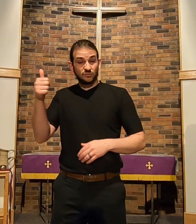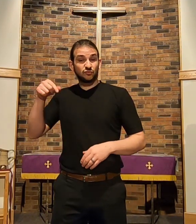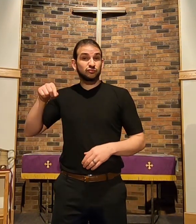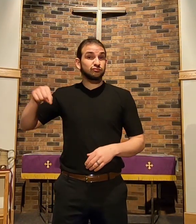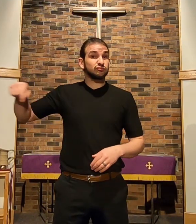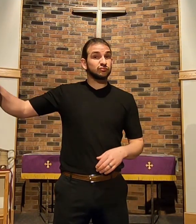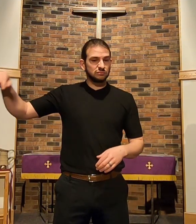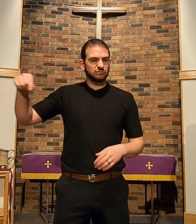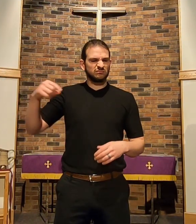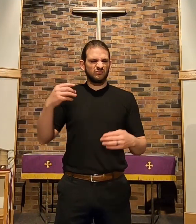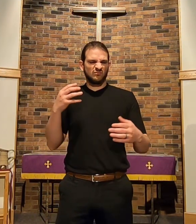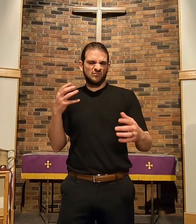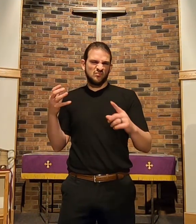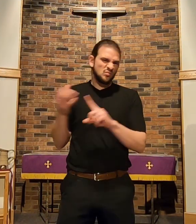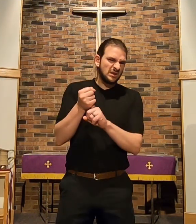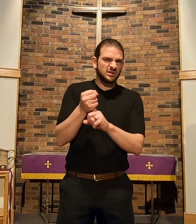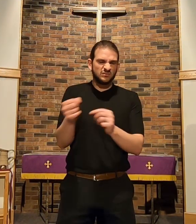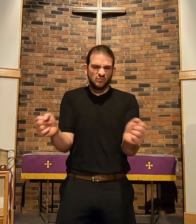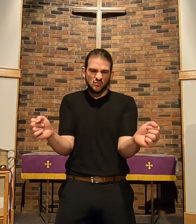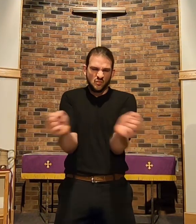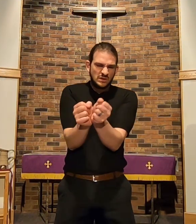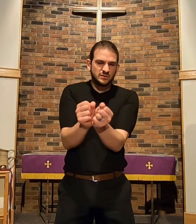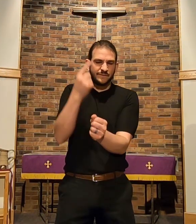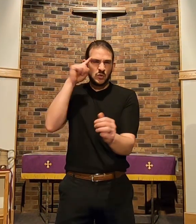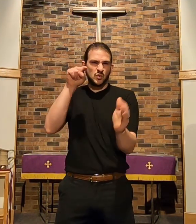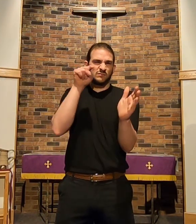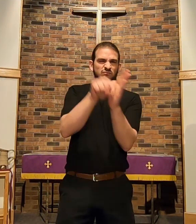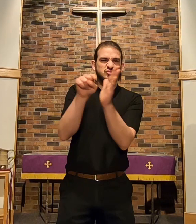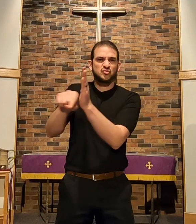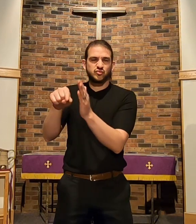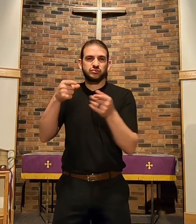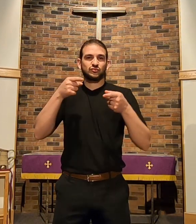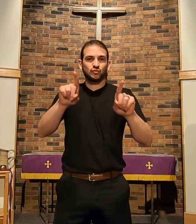He and some others had been arrested for a murder during a riot.